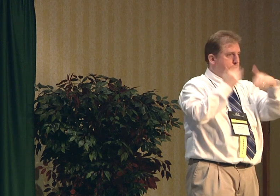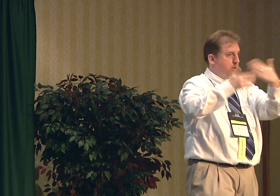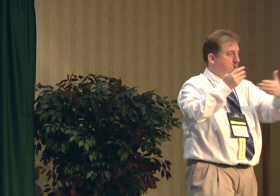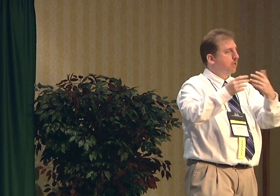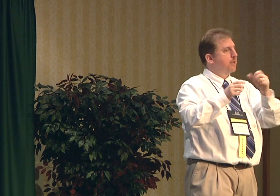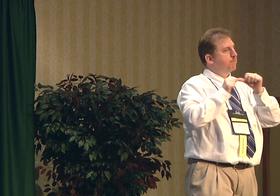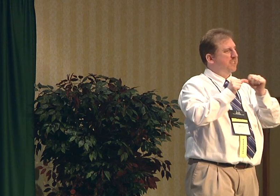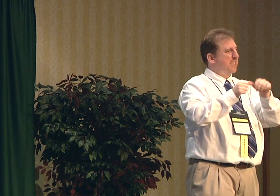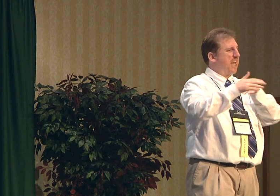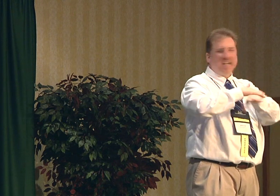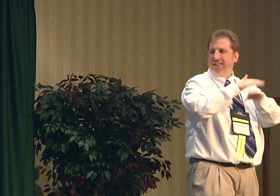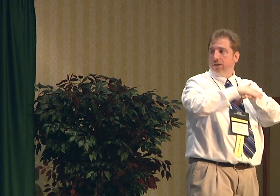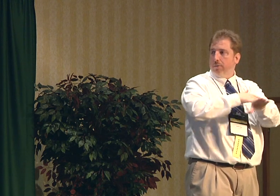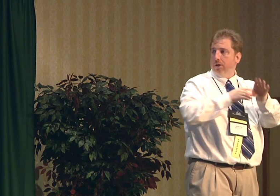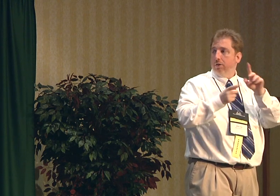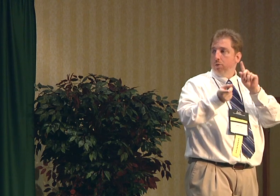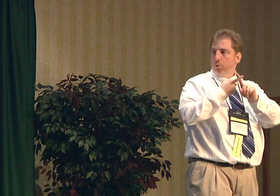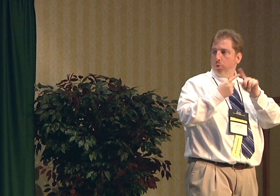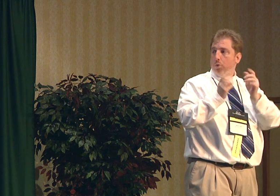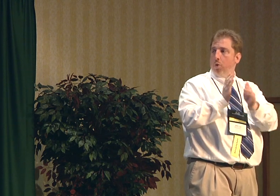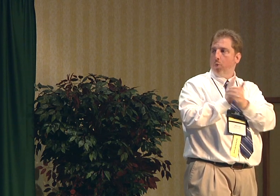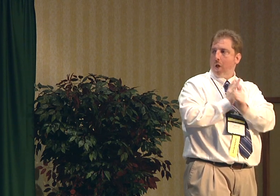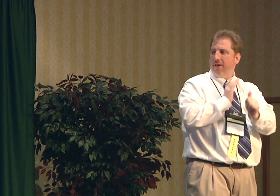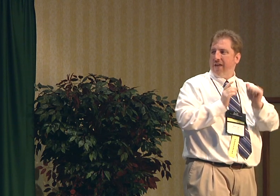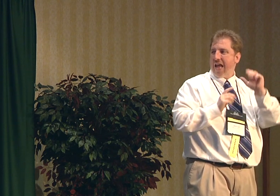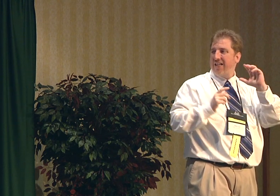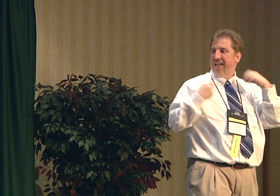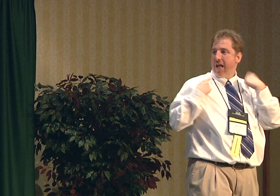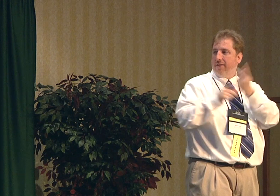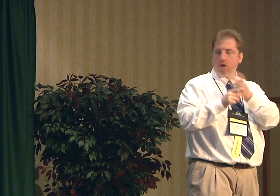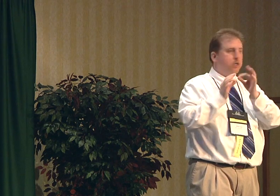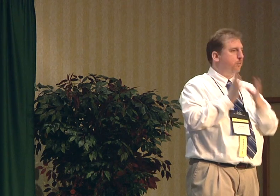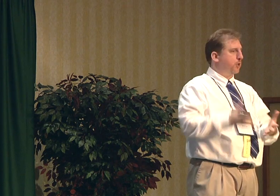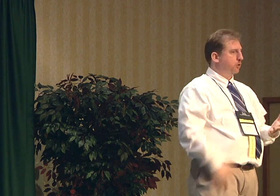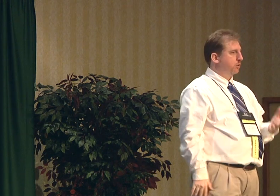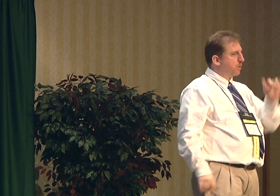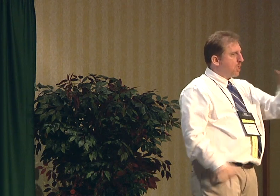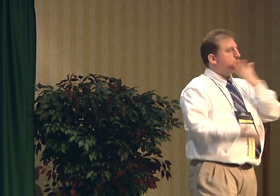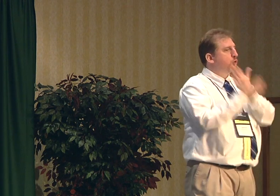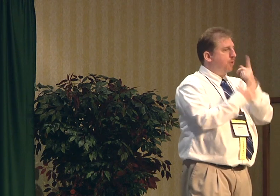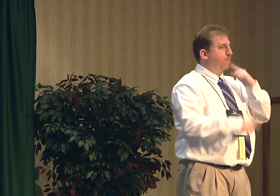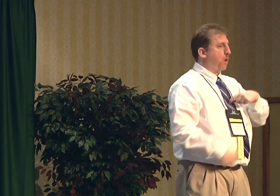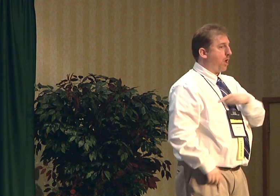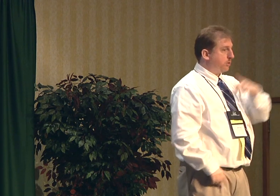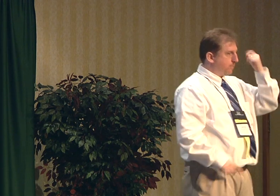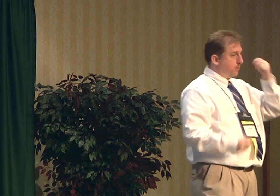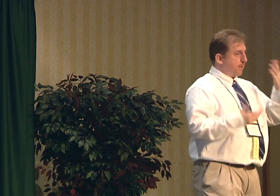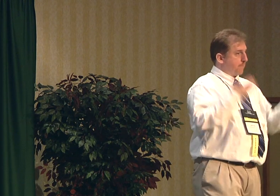should be created to promote, develop, and maintain accessibility to qualified healthcare interpreters. Now that is good for